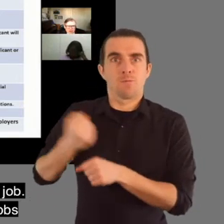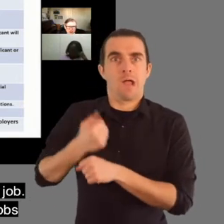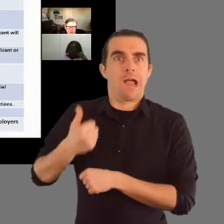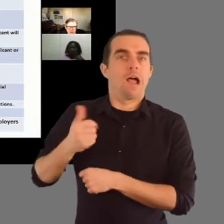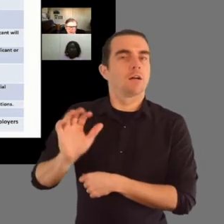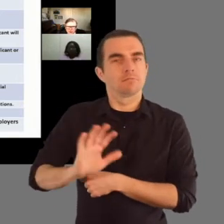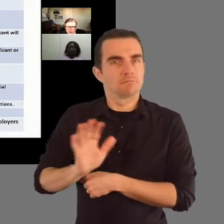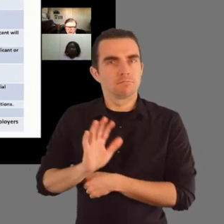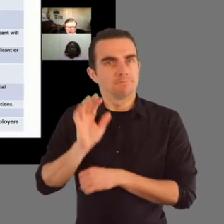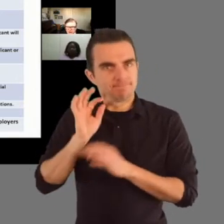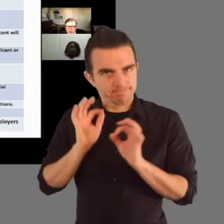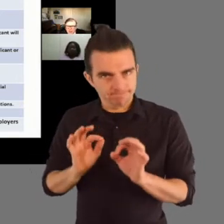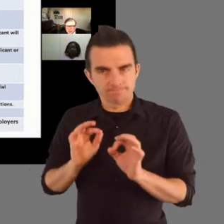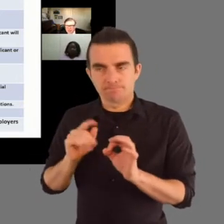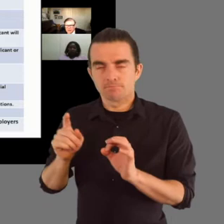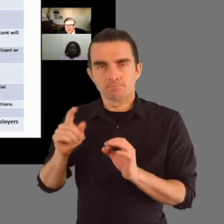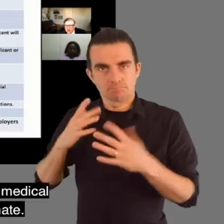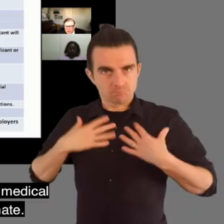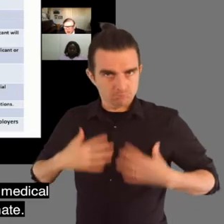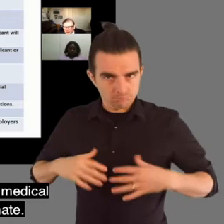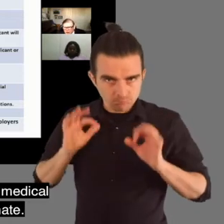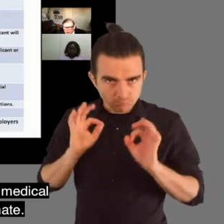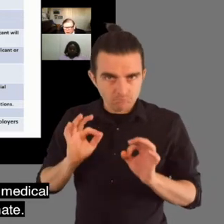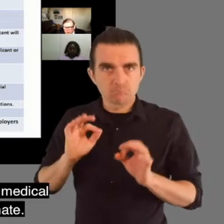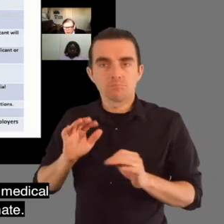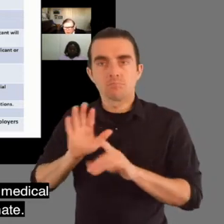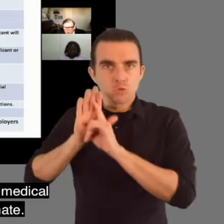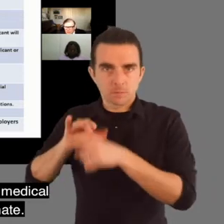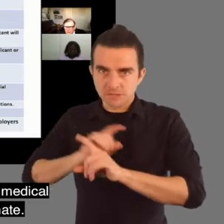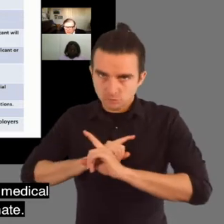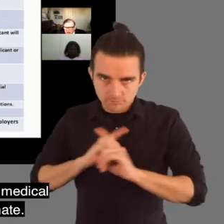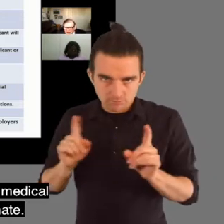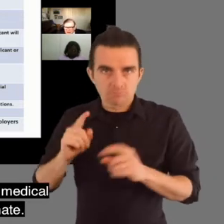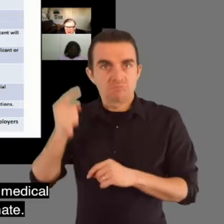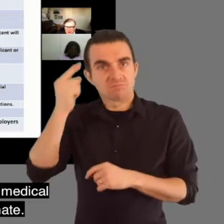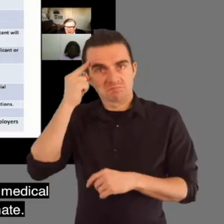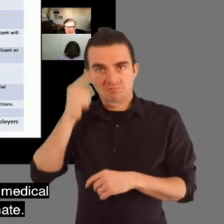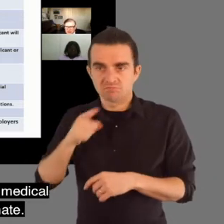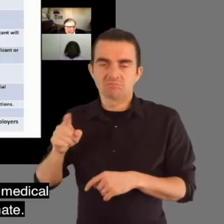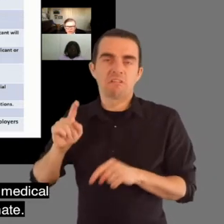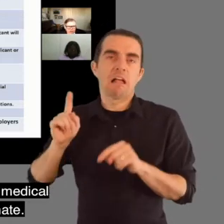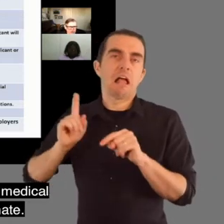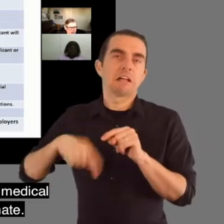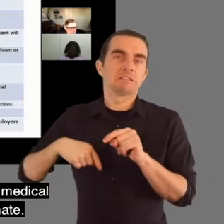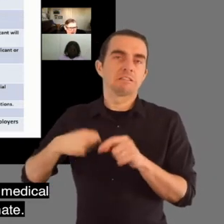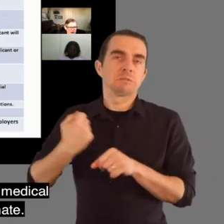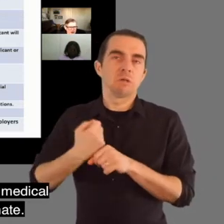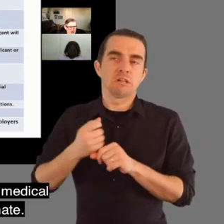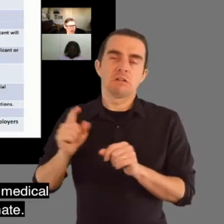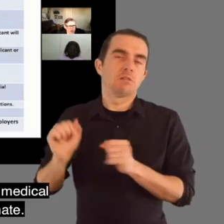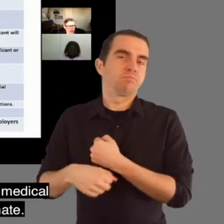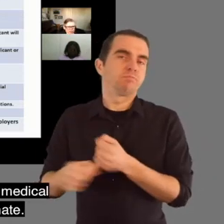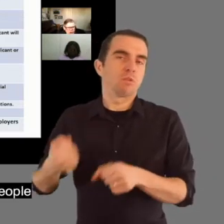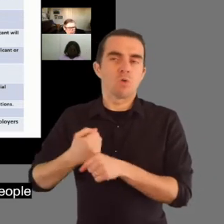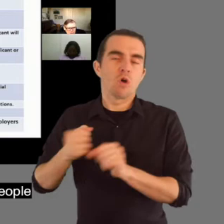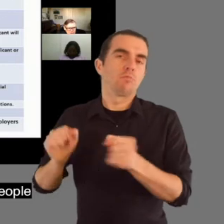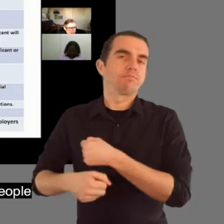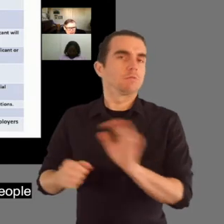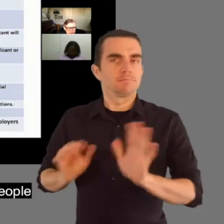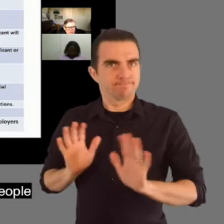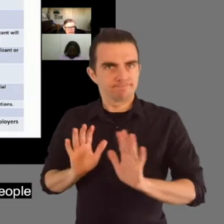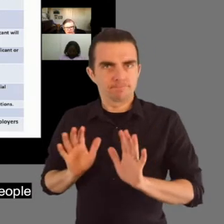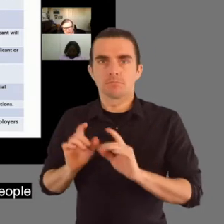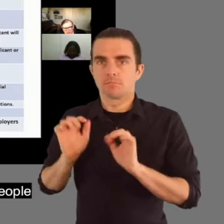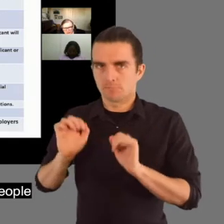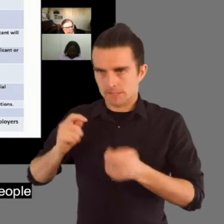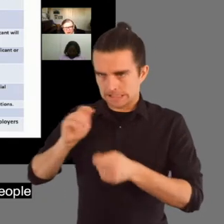jobs are more suited to disabled people. Do ensure the requirement for medical examinations do not discriminate. Don't